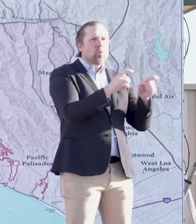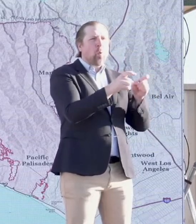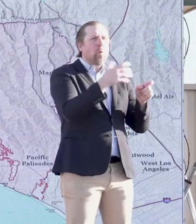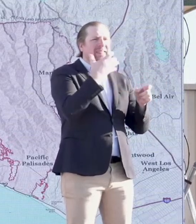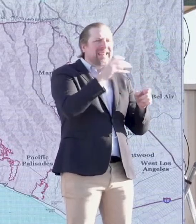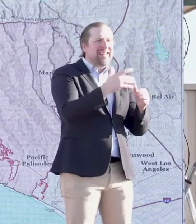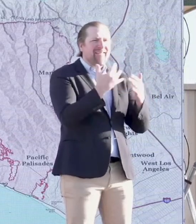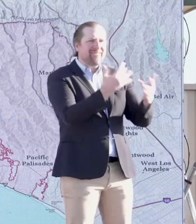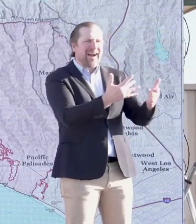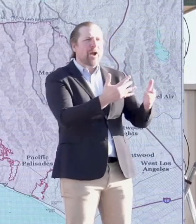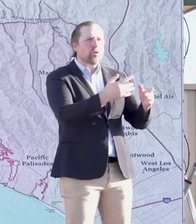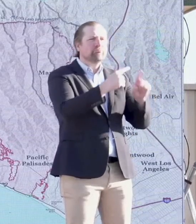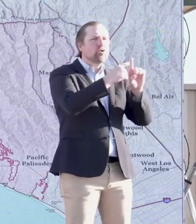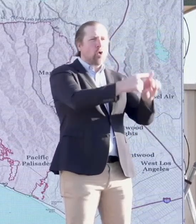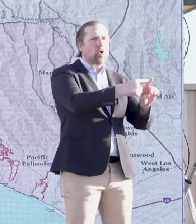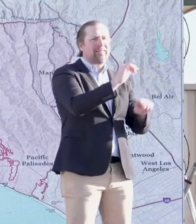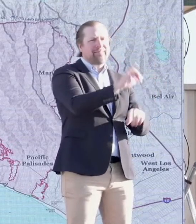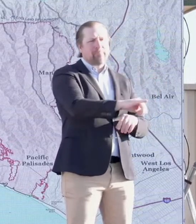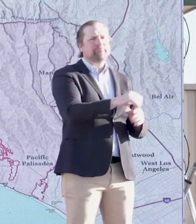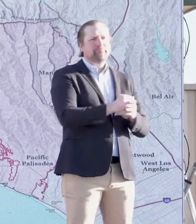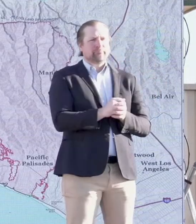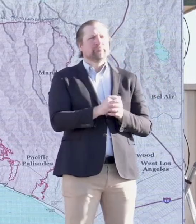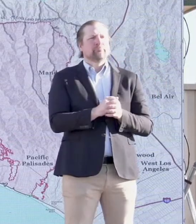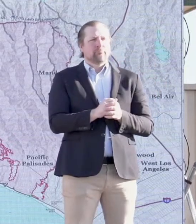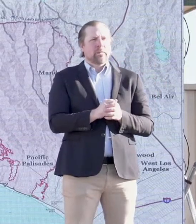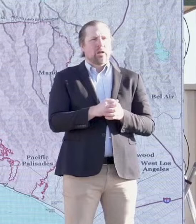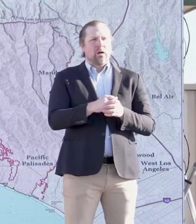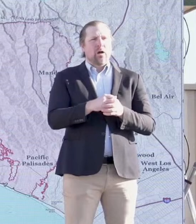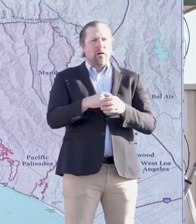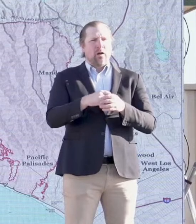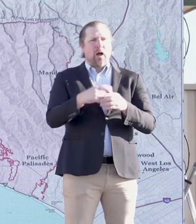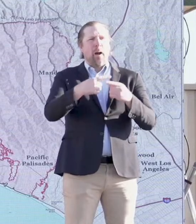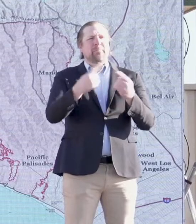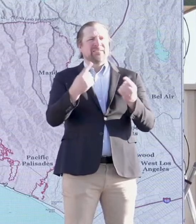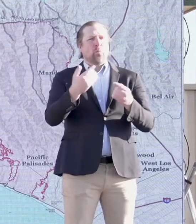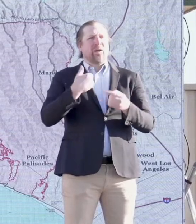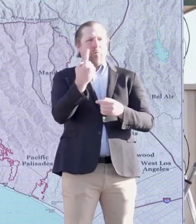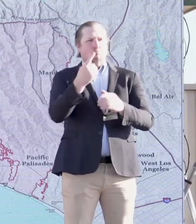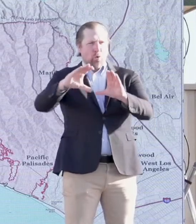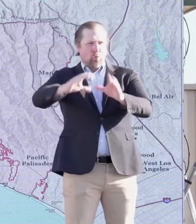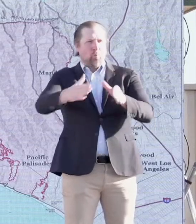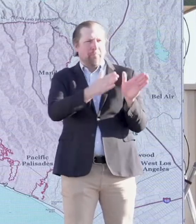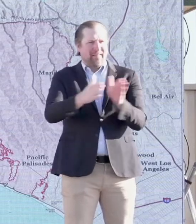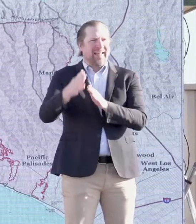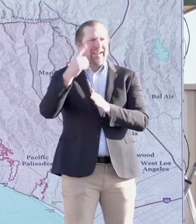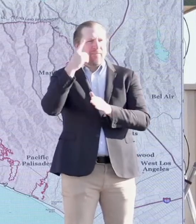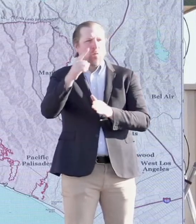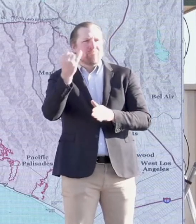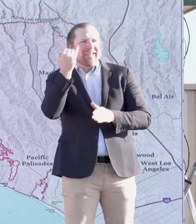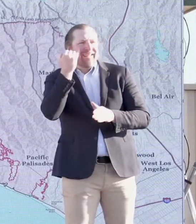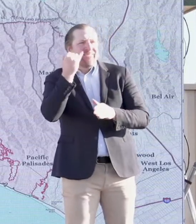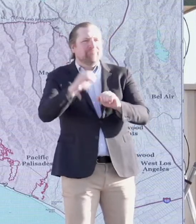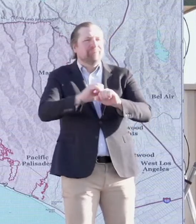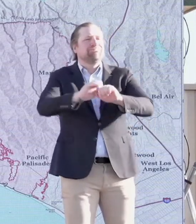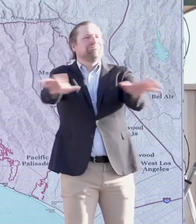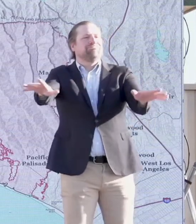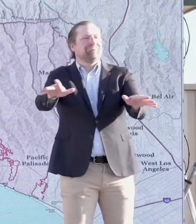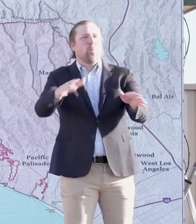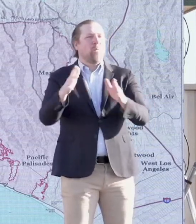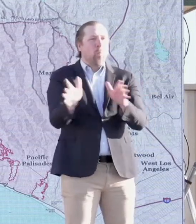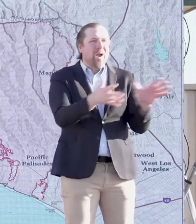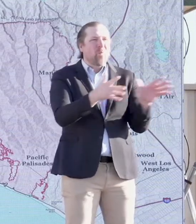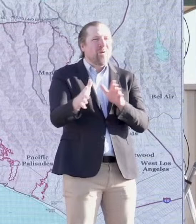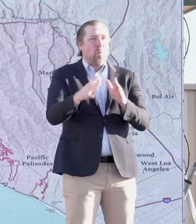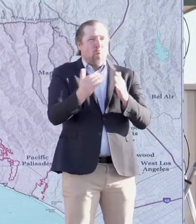sources that we may find. On the outside of the fire, we still have a contingency group still planning for just in case anything does happen or if we have any